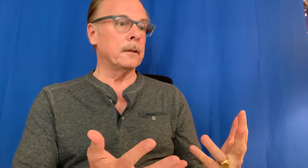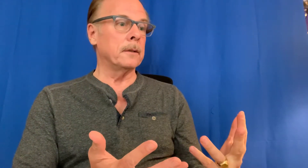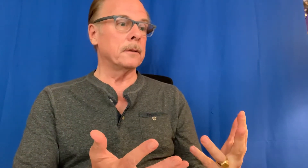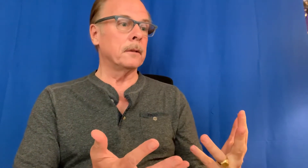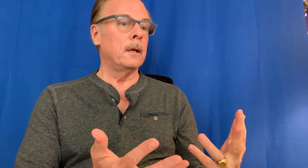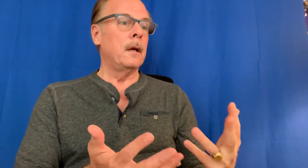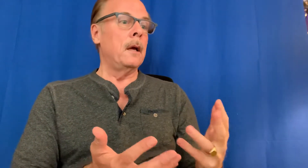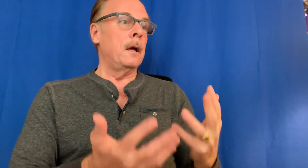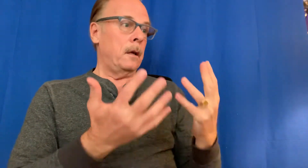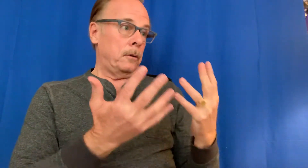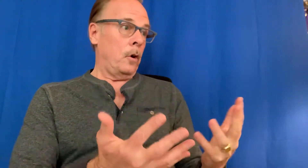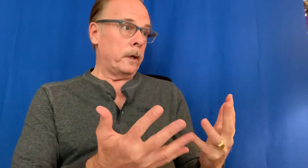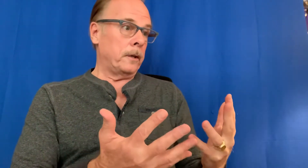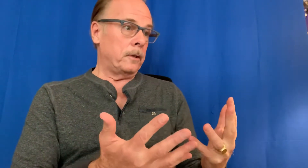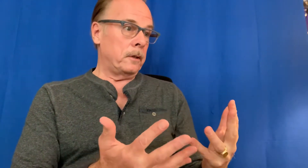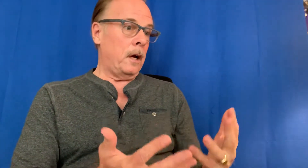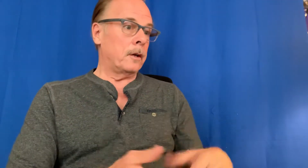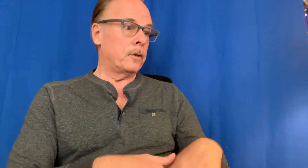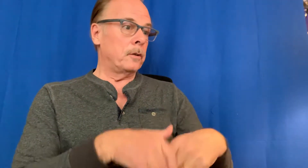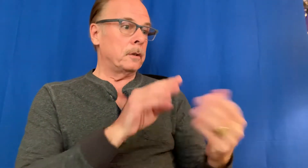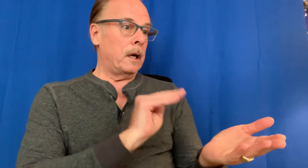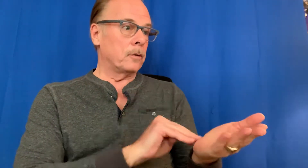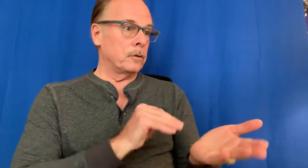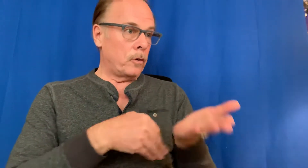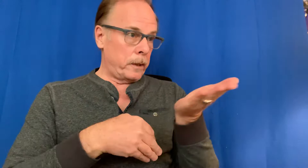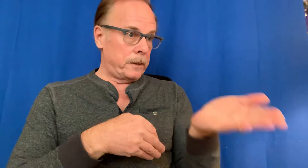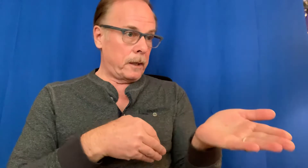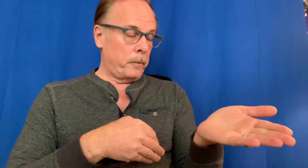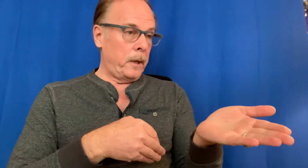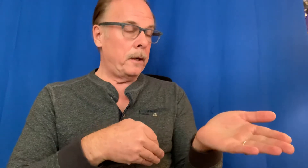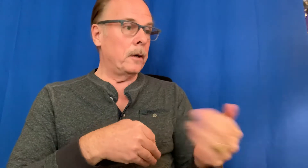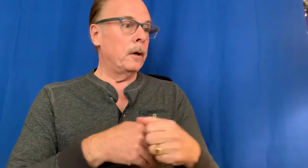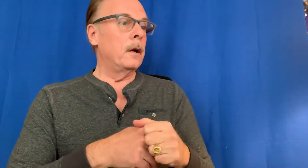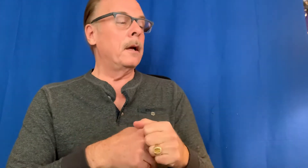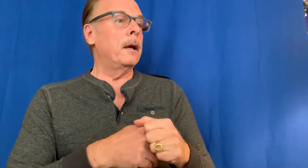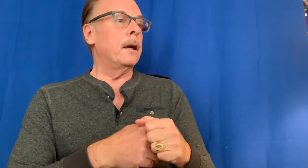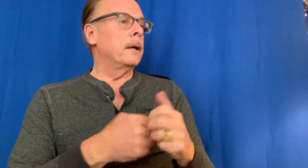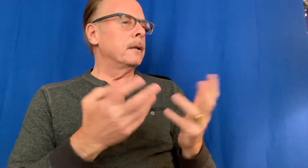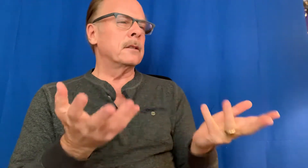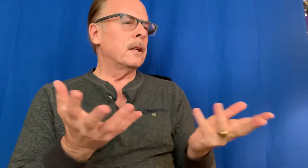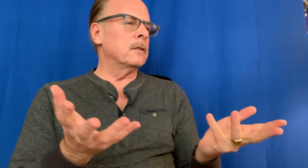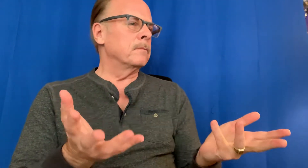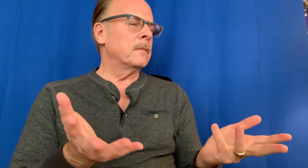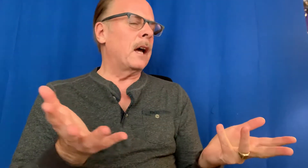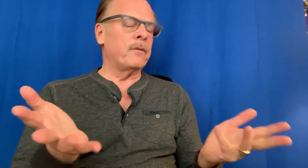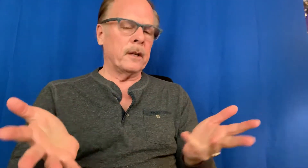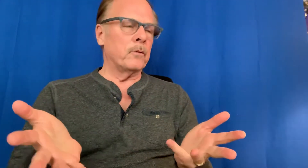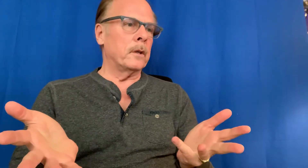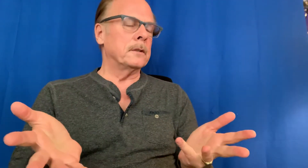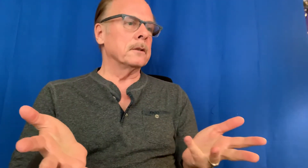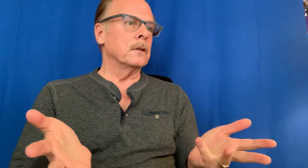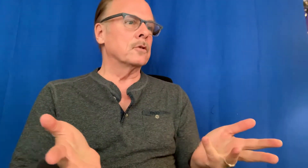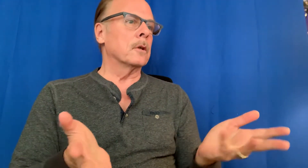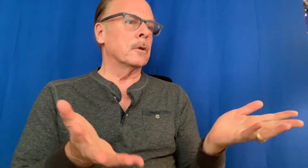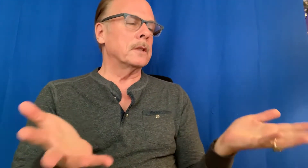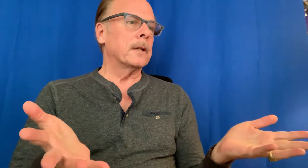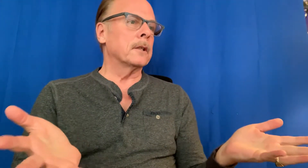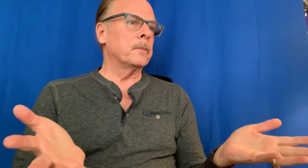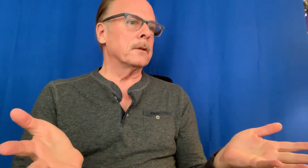is talking to the doctor. The doctor is already set up here, and he said, I forget what he says in the story, but he's asking basically